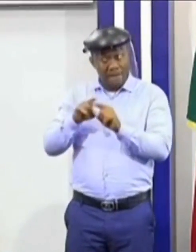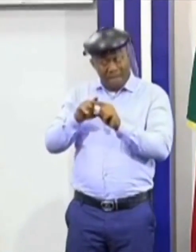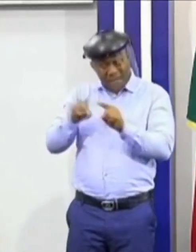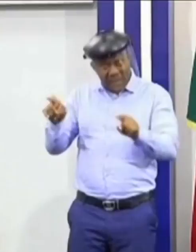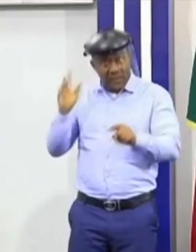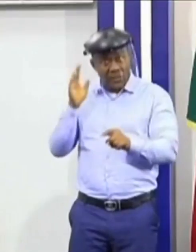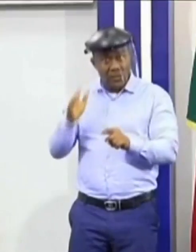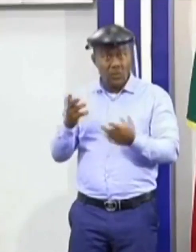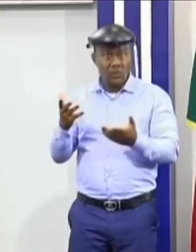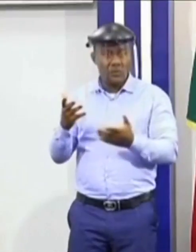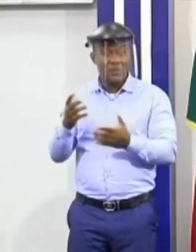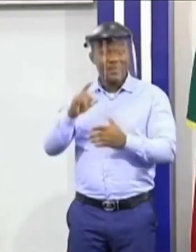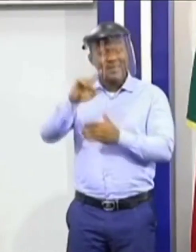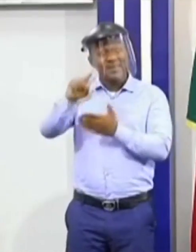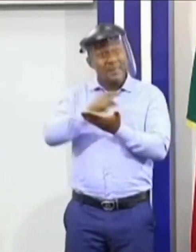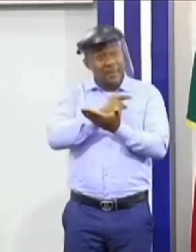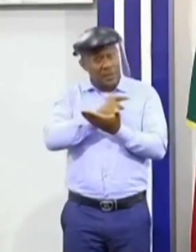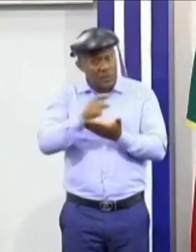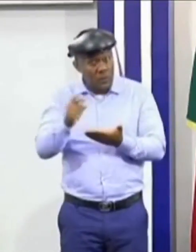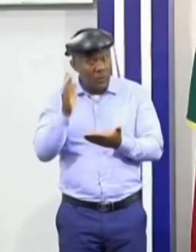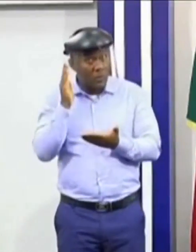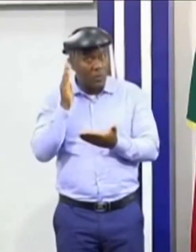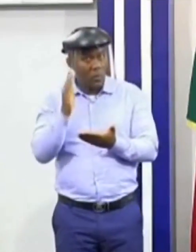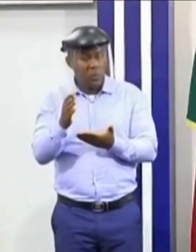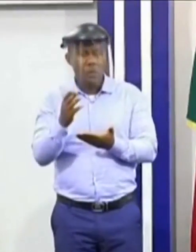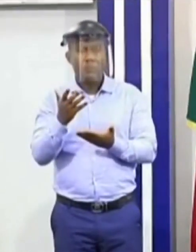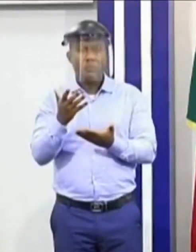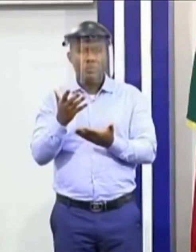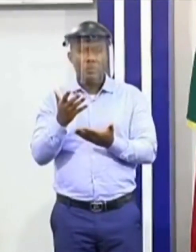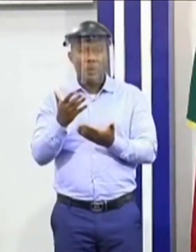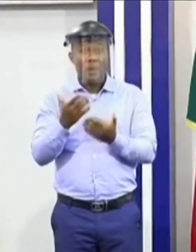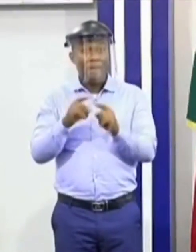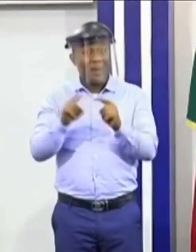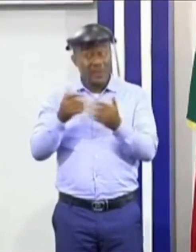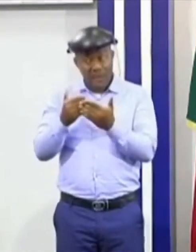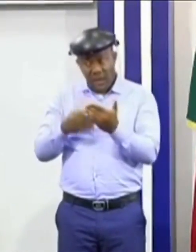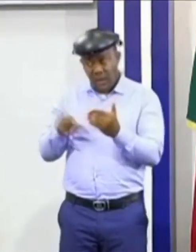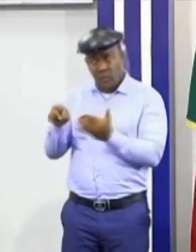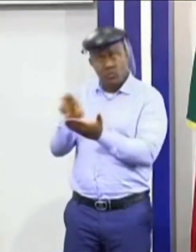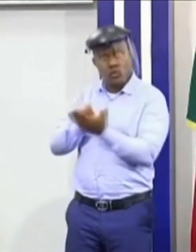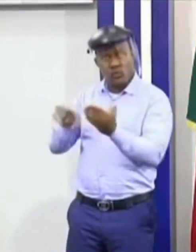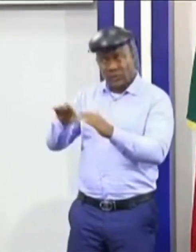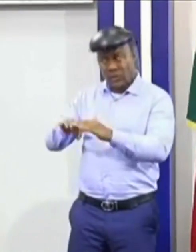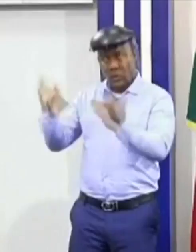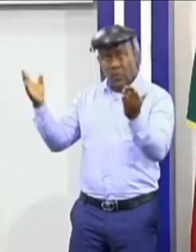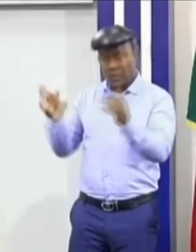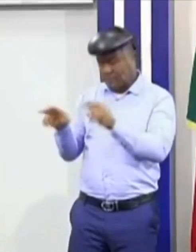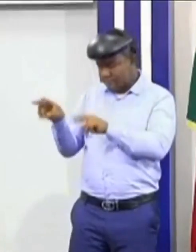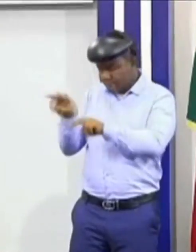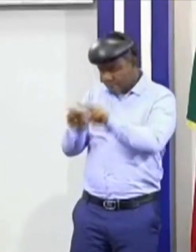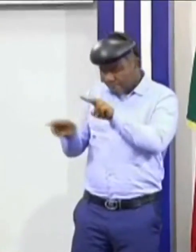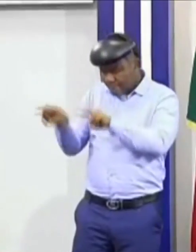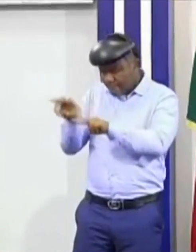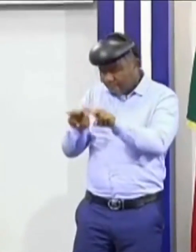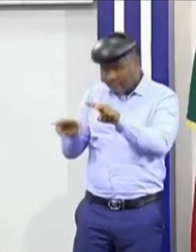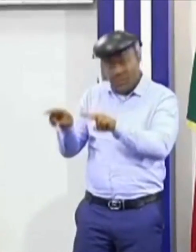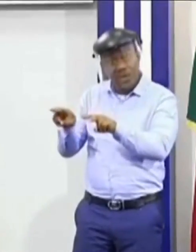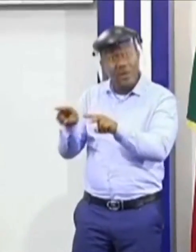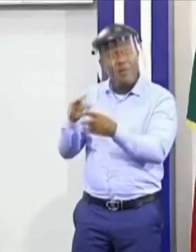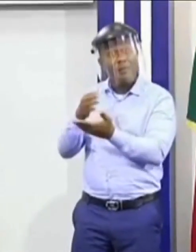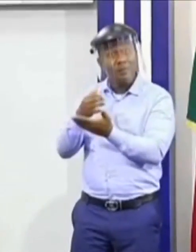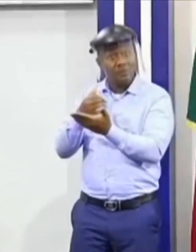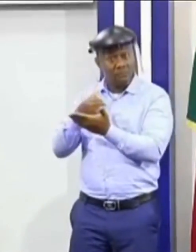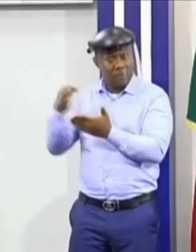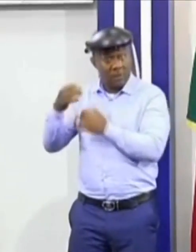effect by early next week when the full observation or the full data is in on how this first cohort for final